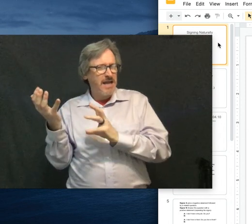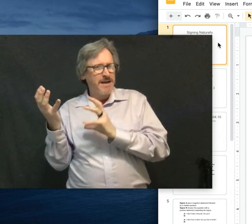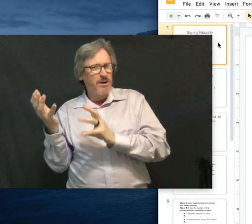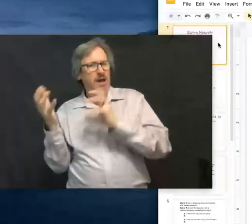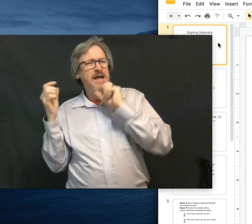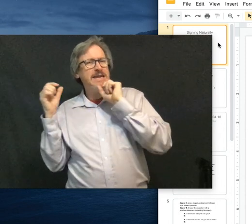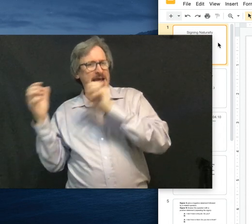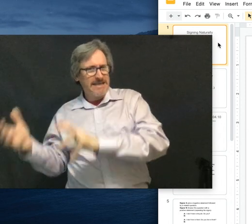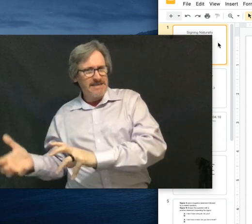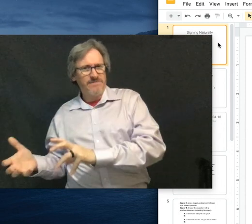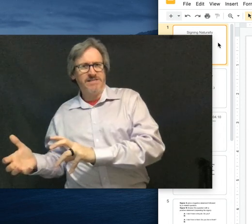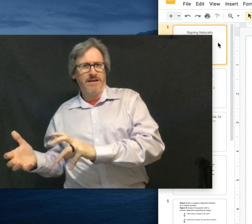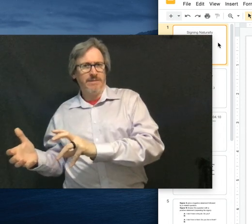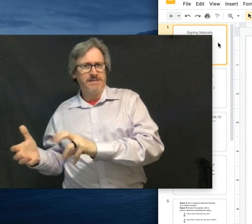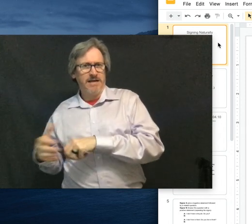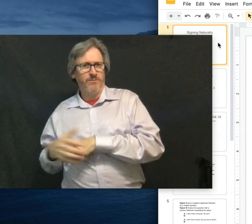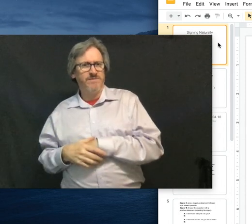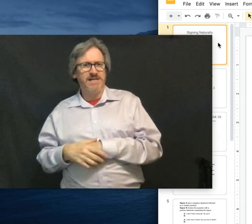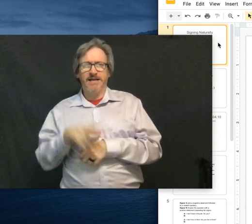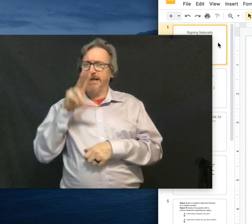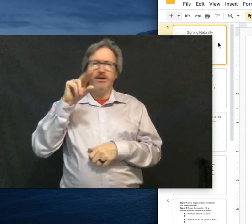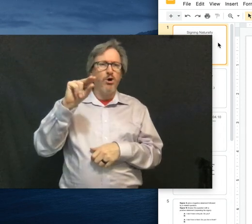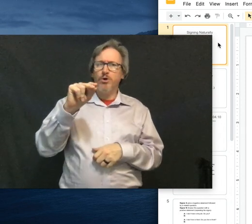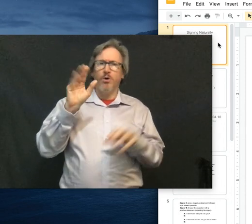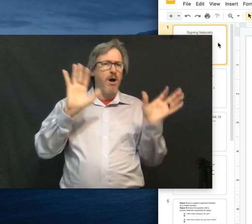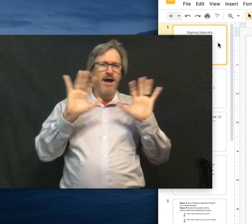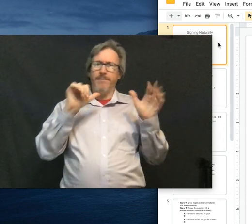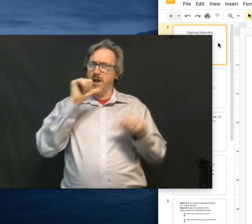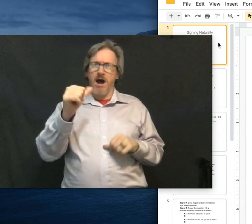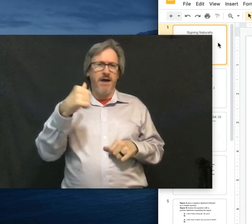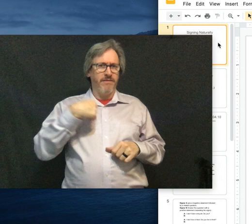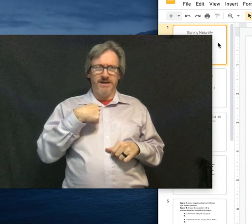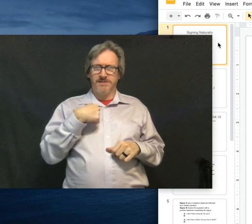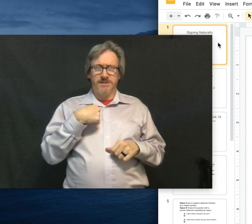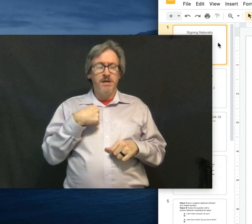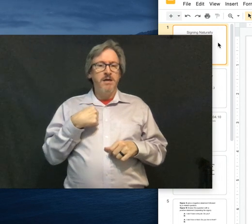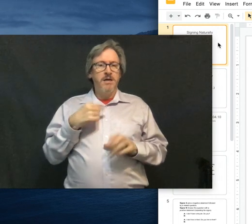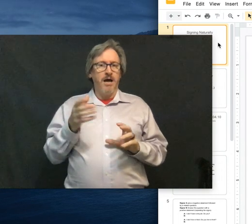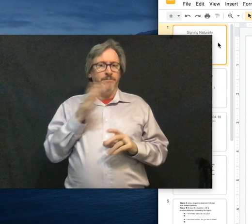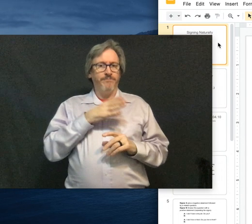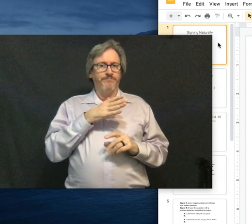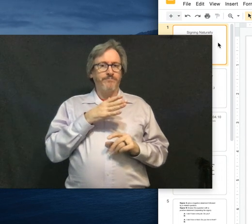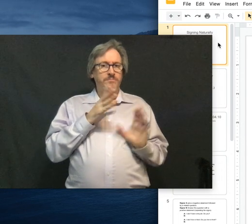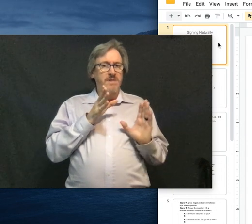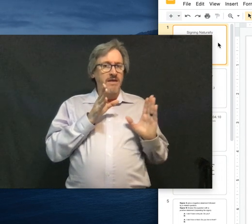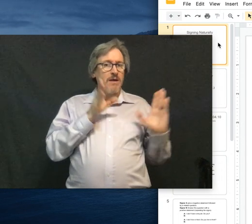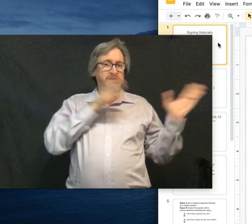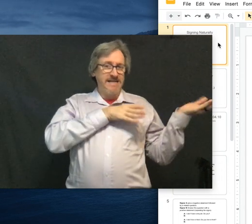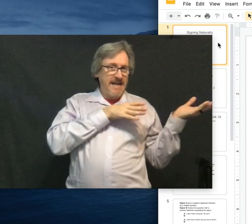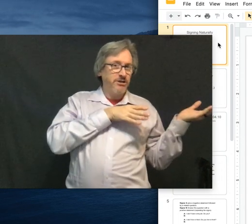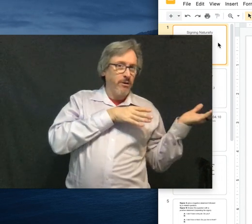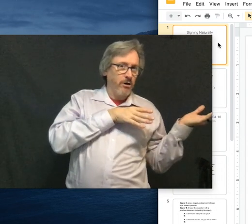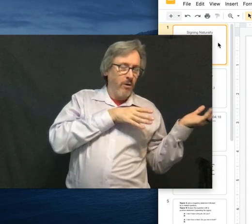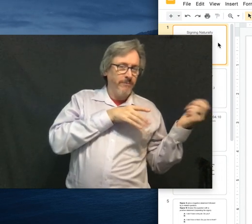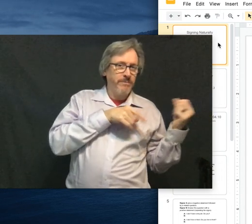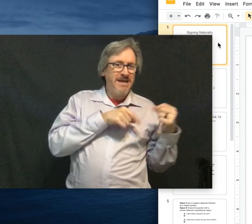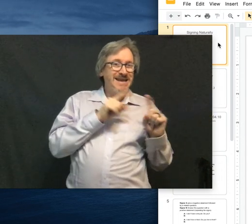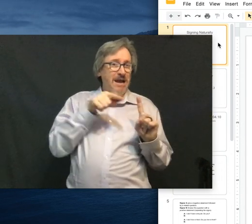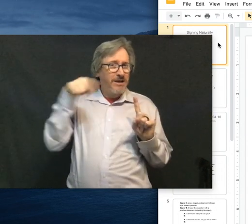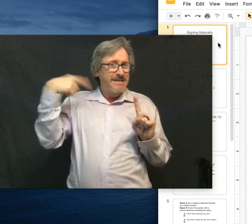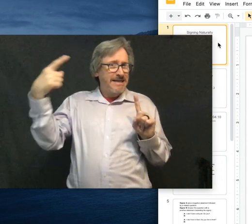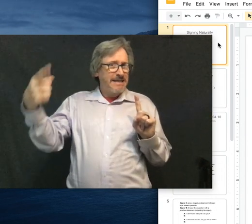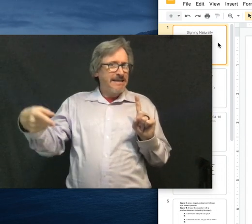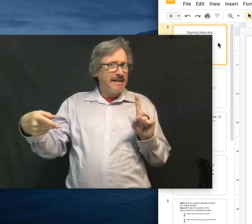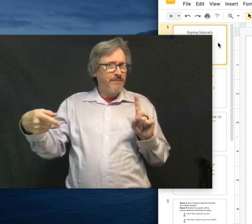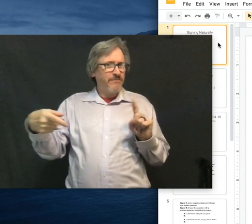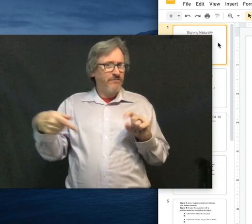a lot about negative statements yet. We've said like, no, I'm not this. That was negation part one. Now